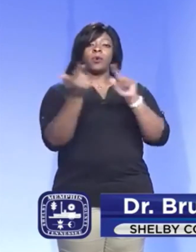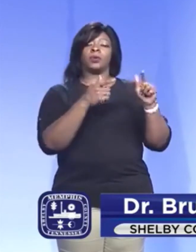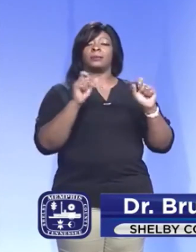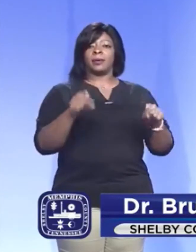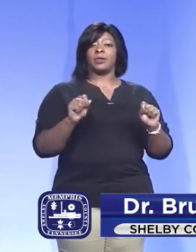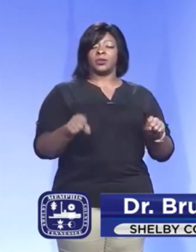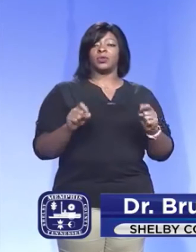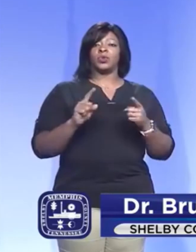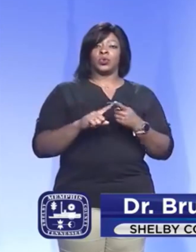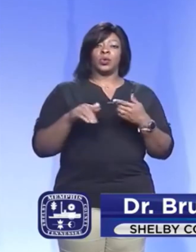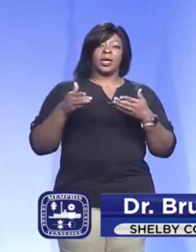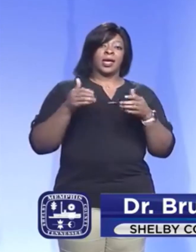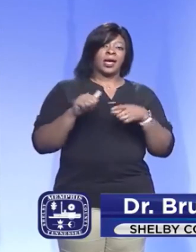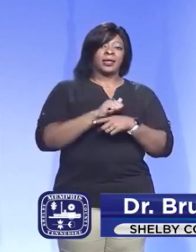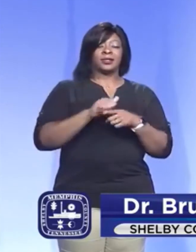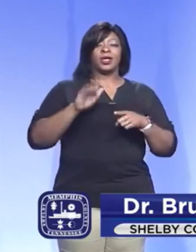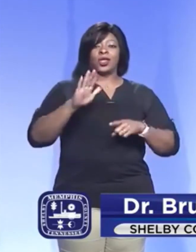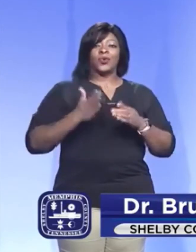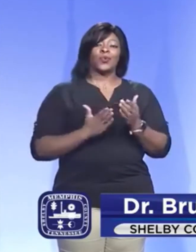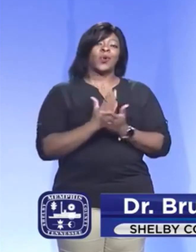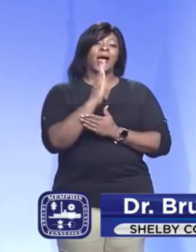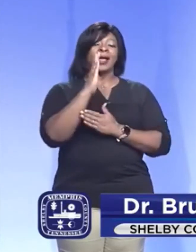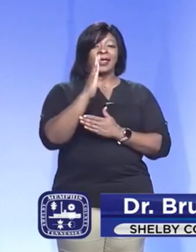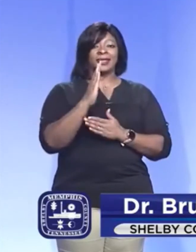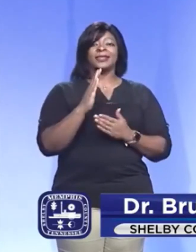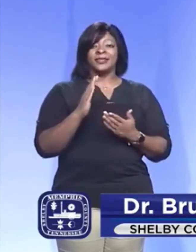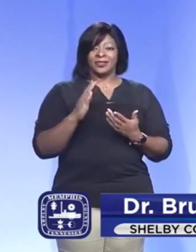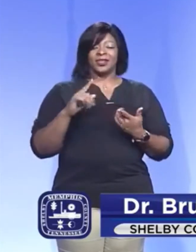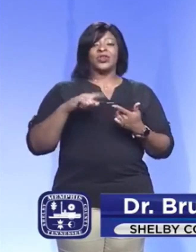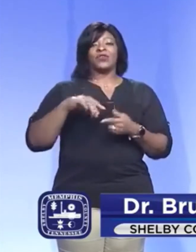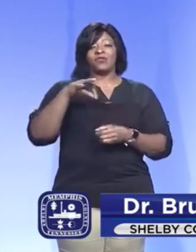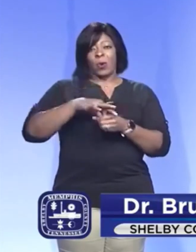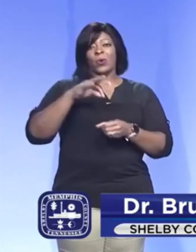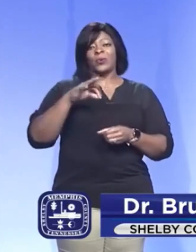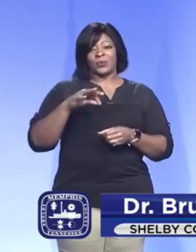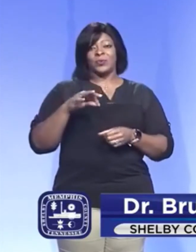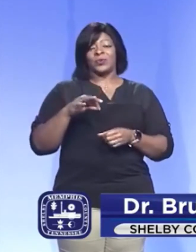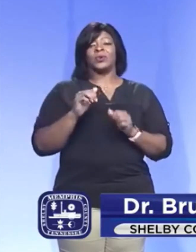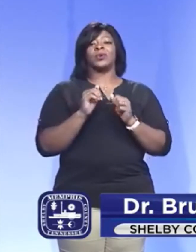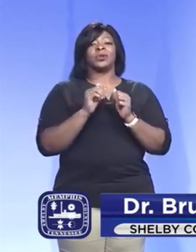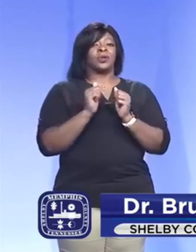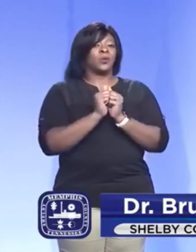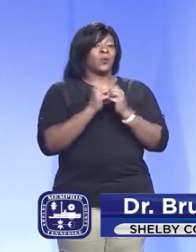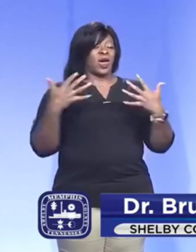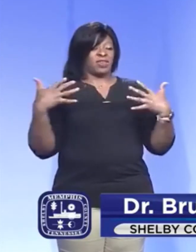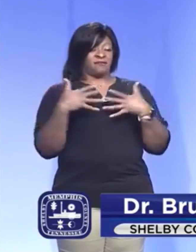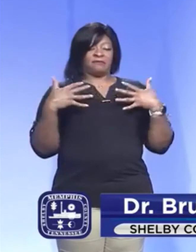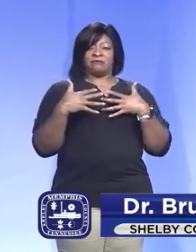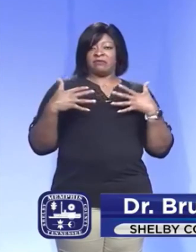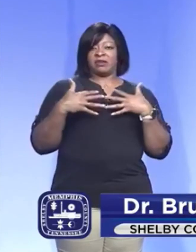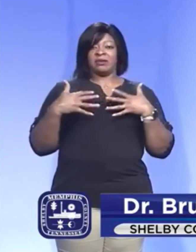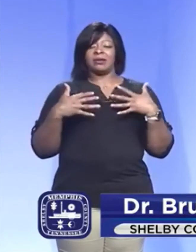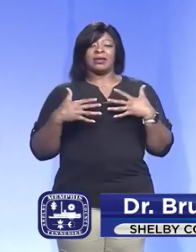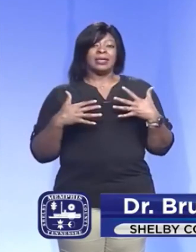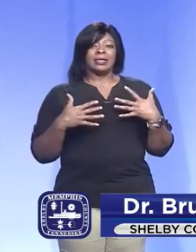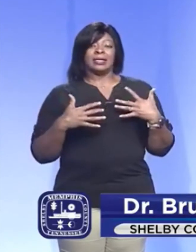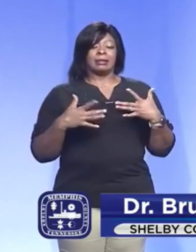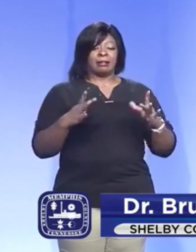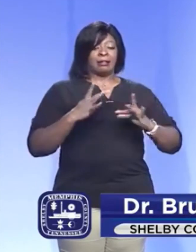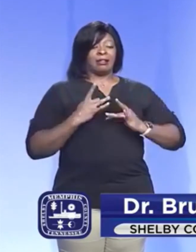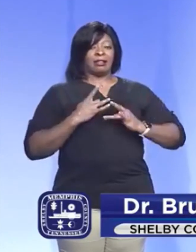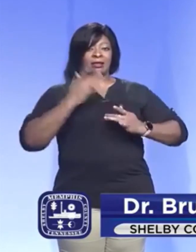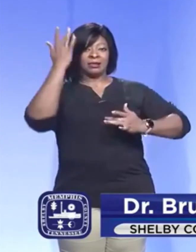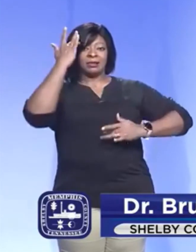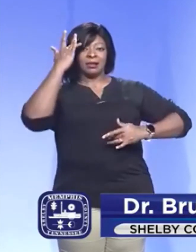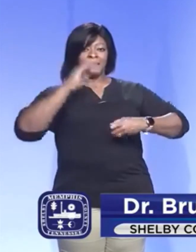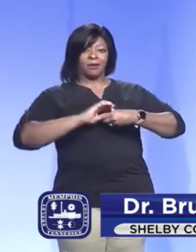to exercise their constitutional right to vote without the fear of getting infected with